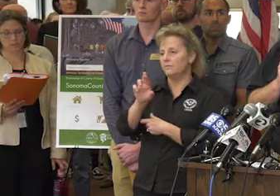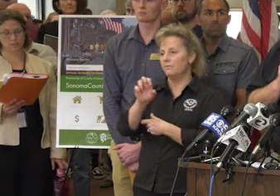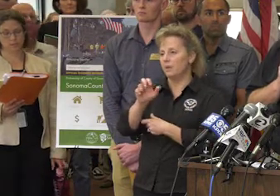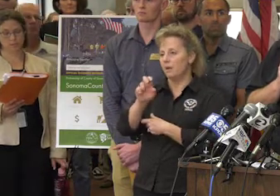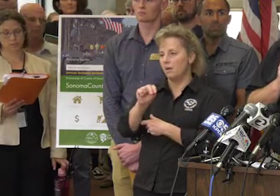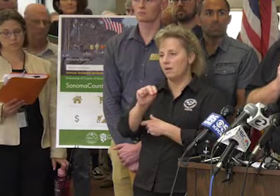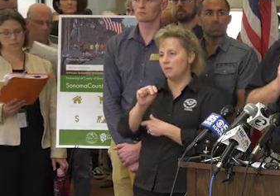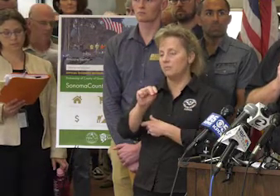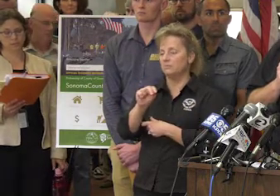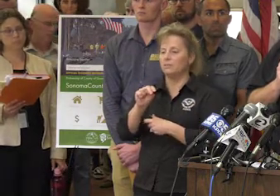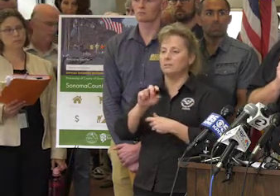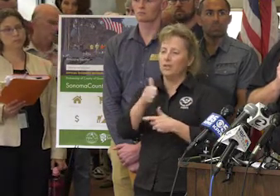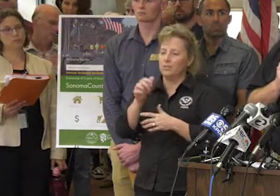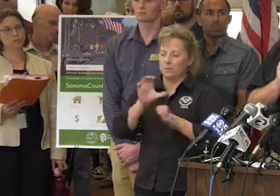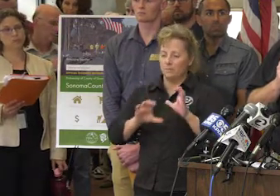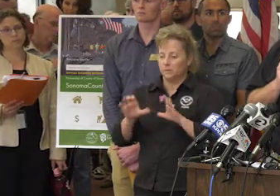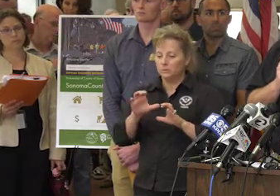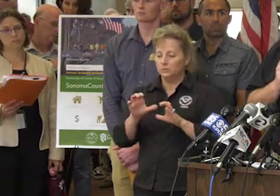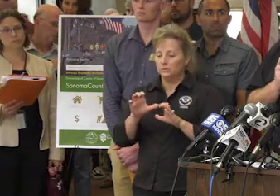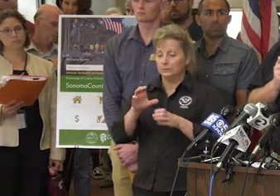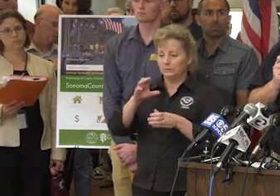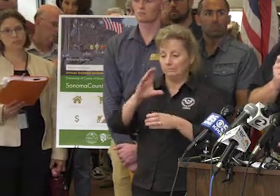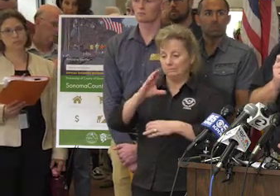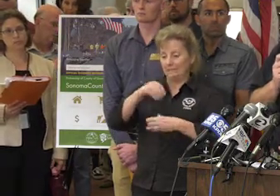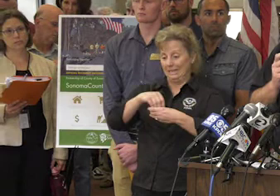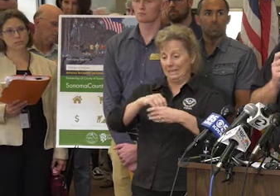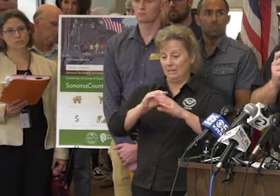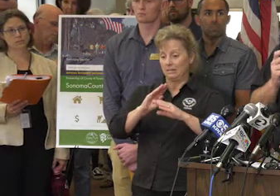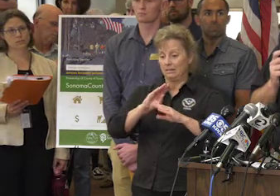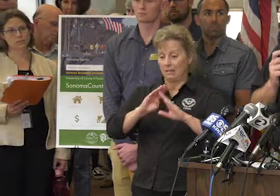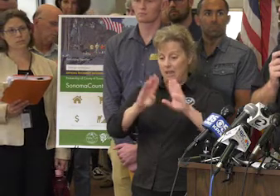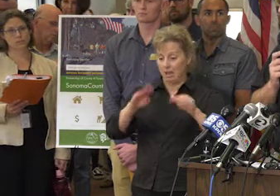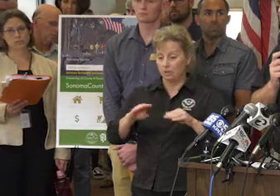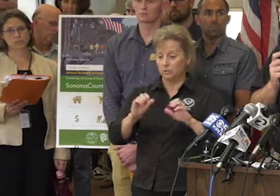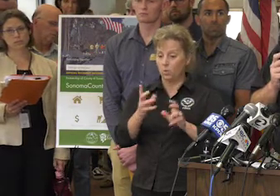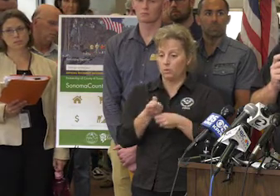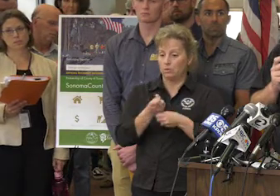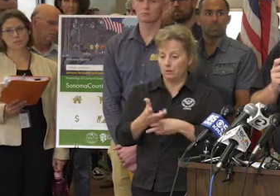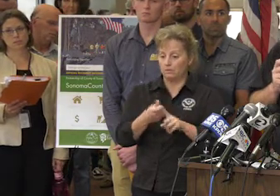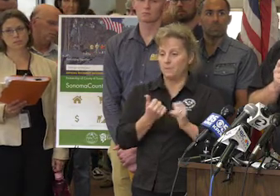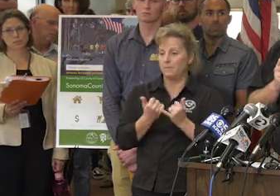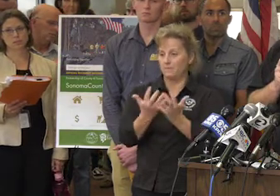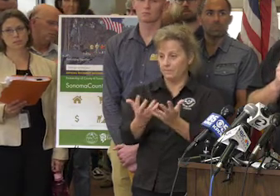other chemicals that have either were in place or have been generated as a result of these